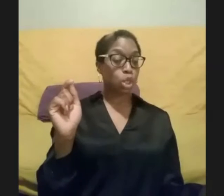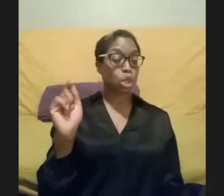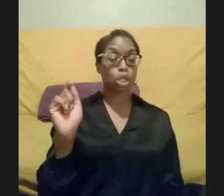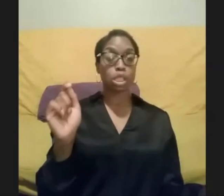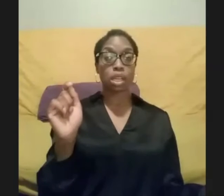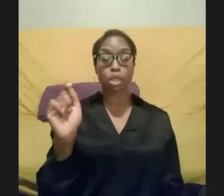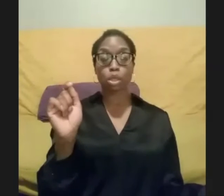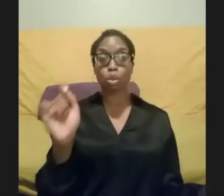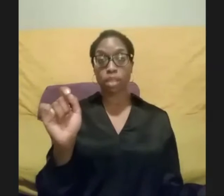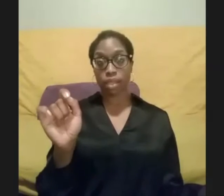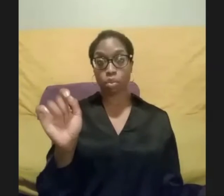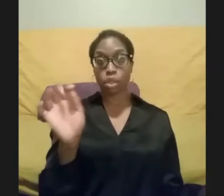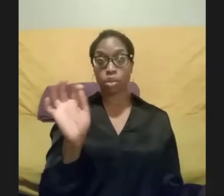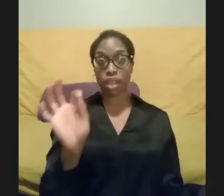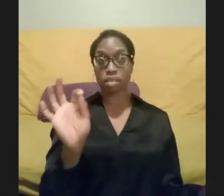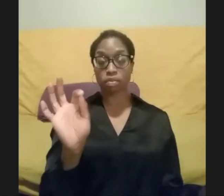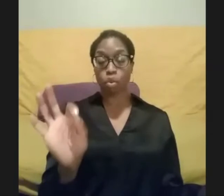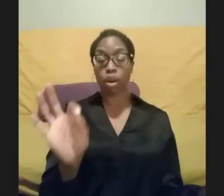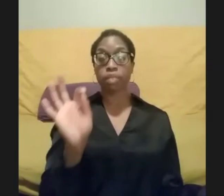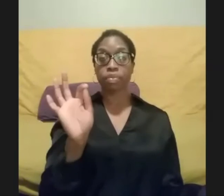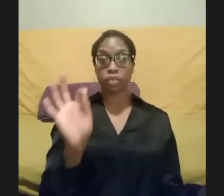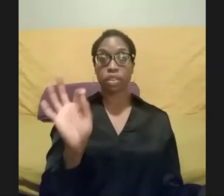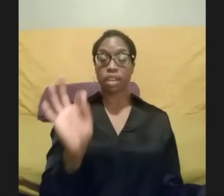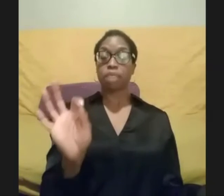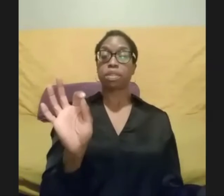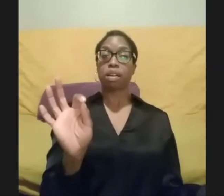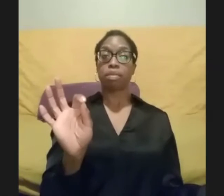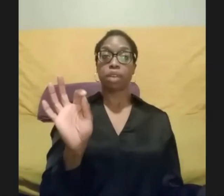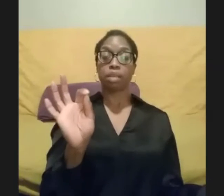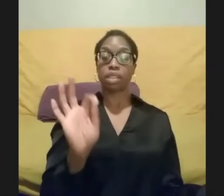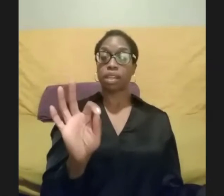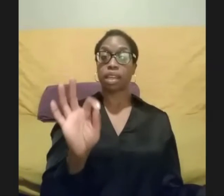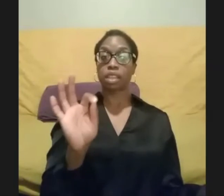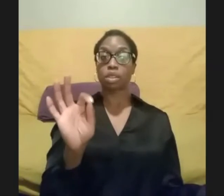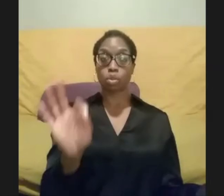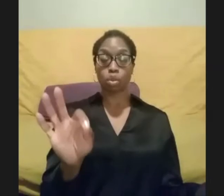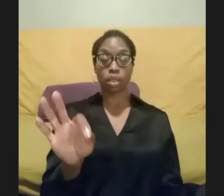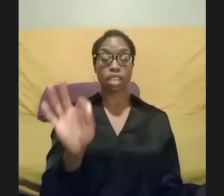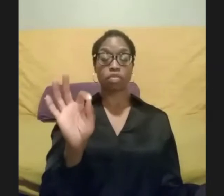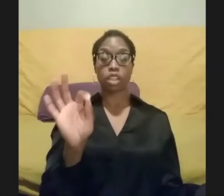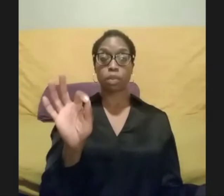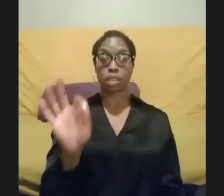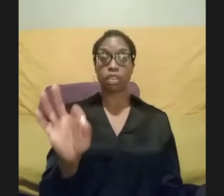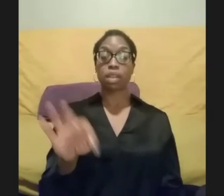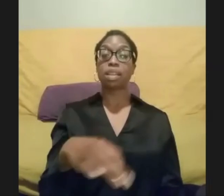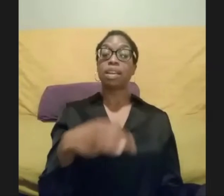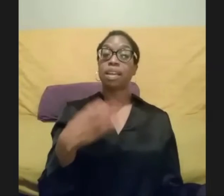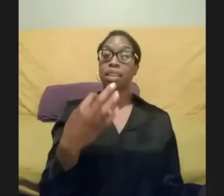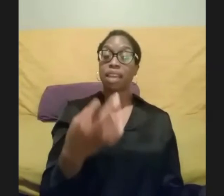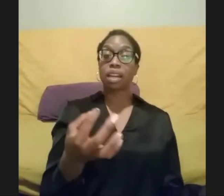a DNA stool test where you test for different types of DNA in the stool. And that's very specific because that is